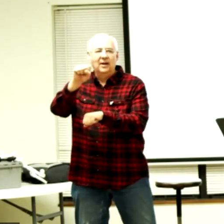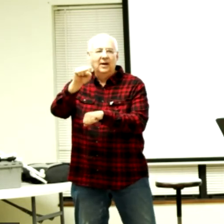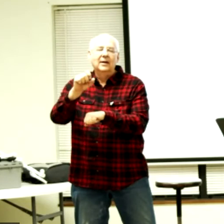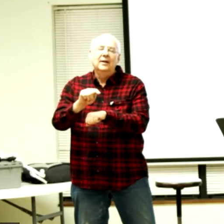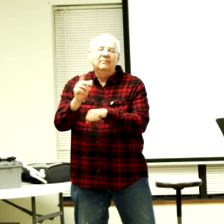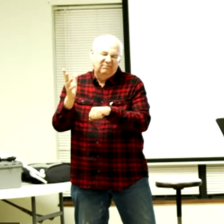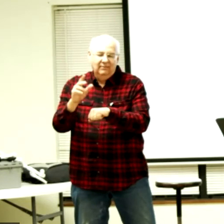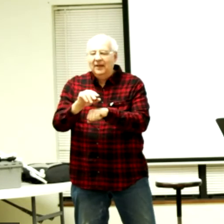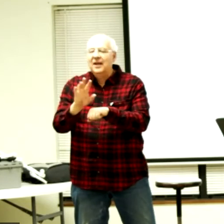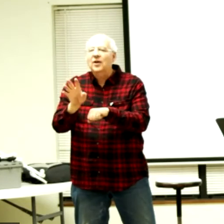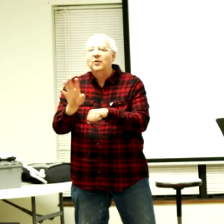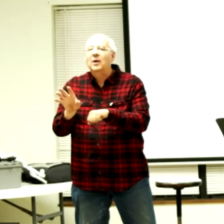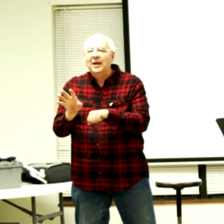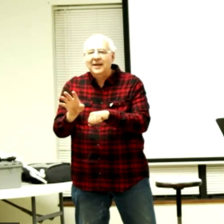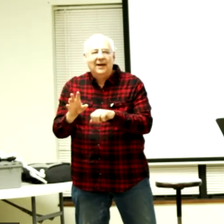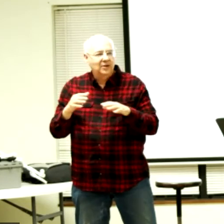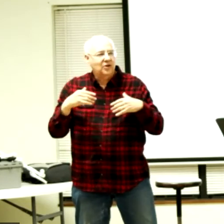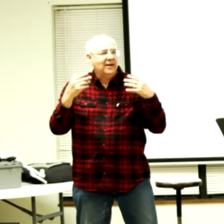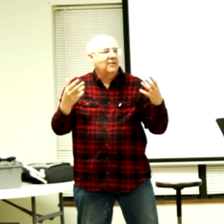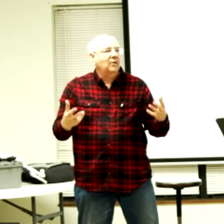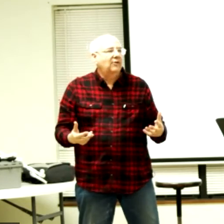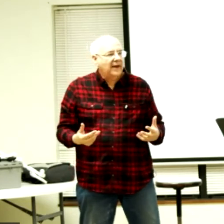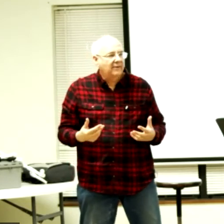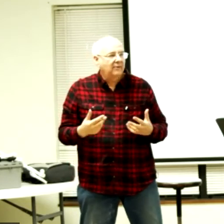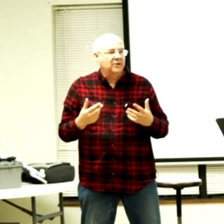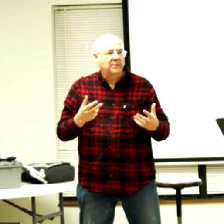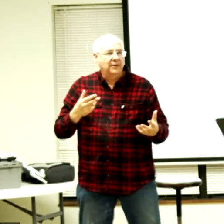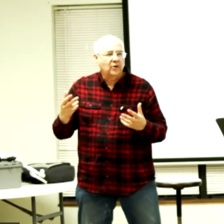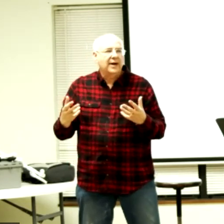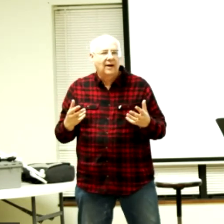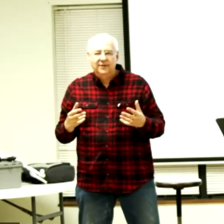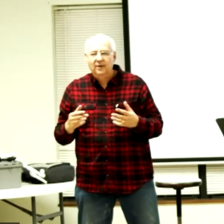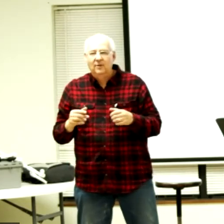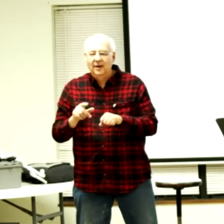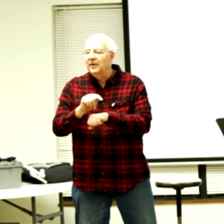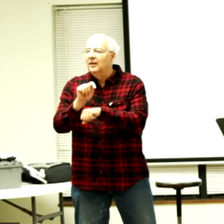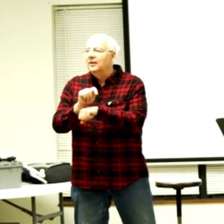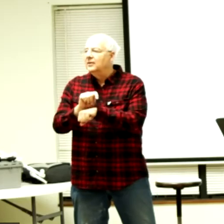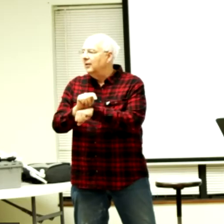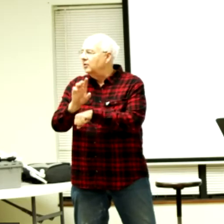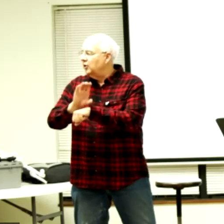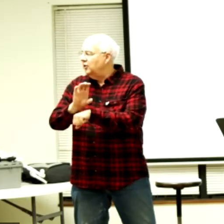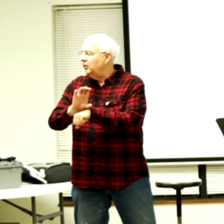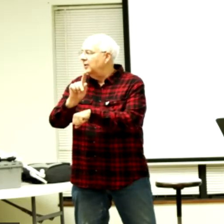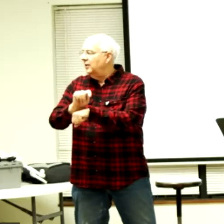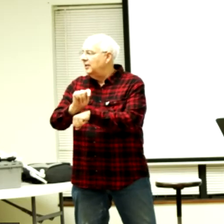synagogue. Again, you don't have to worry about that. I'm just trying to give you a flavor for some of the trade-offs that go on. So church,